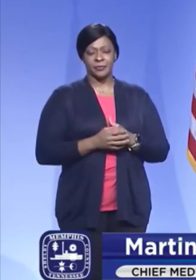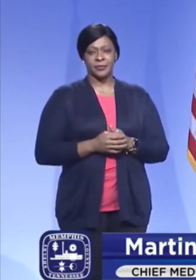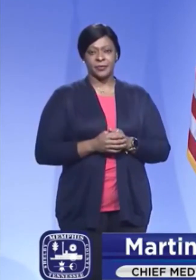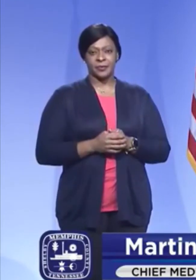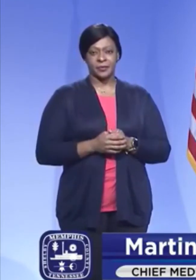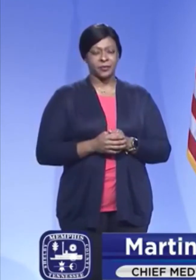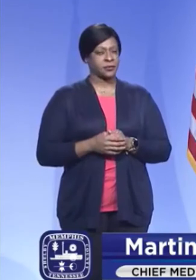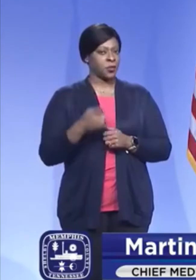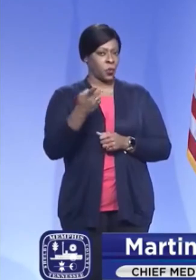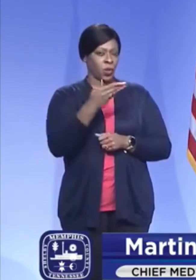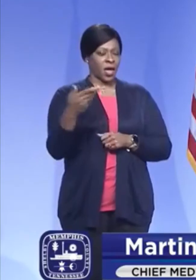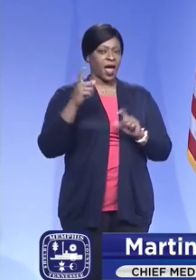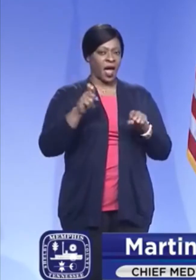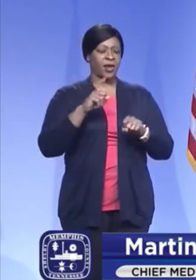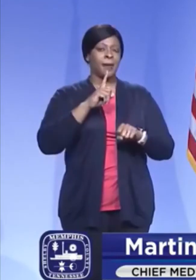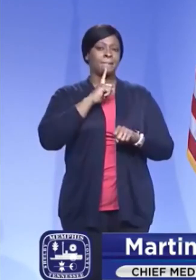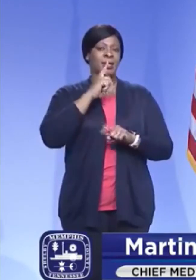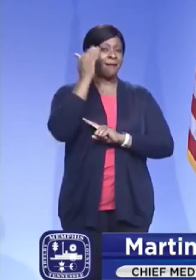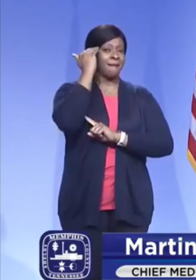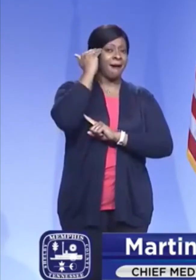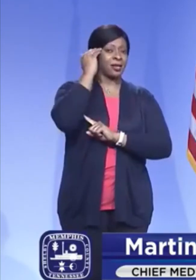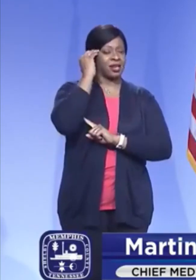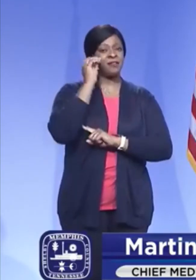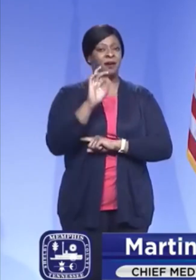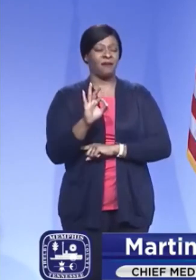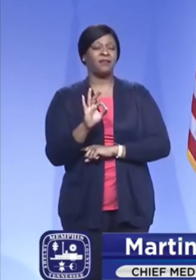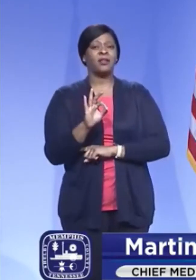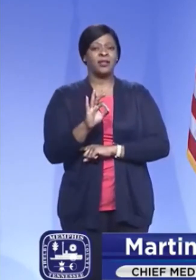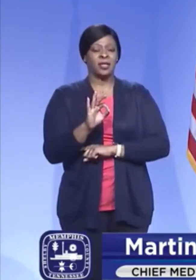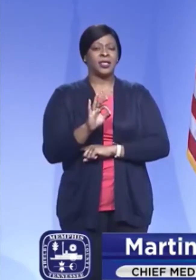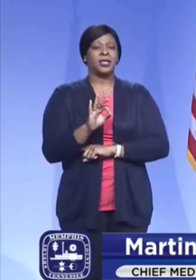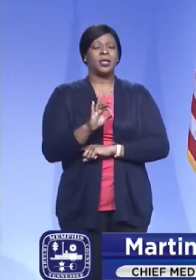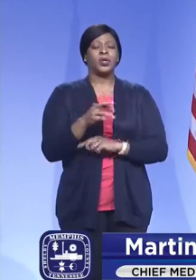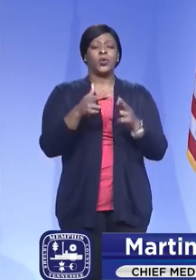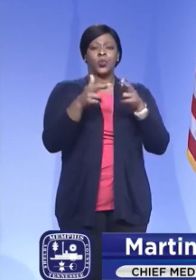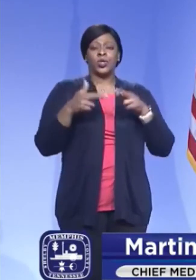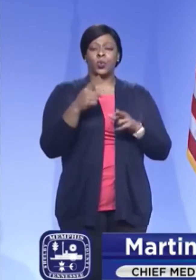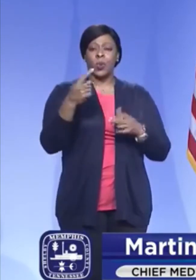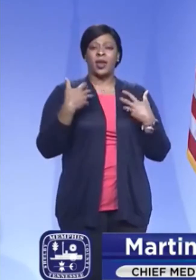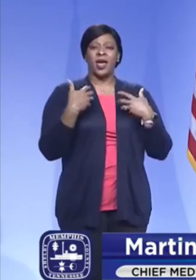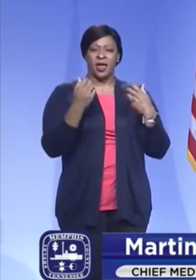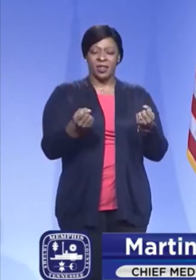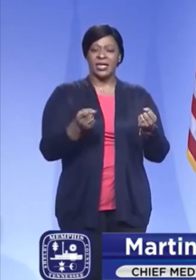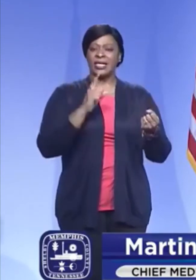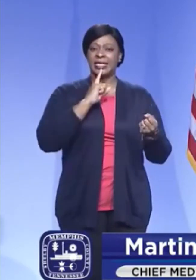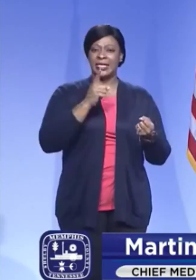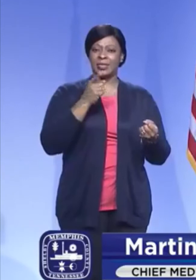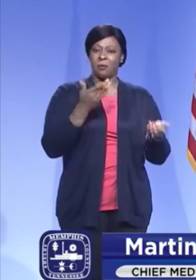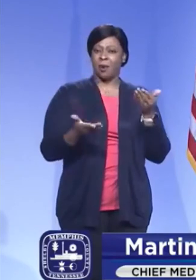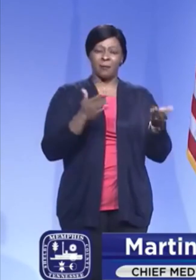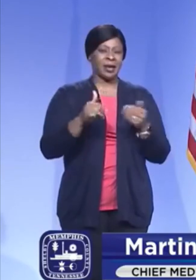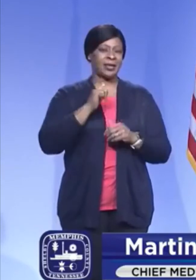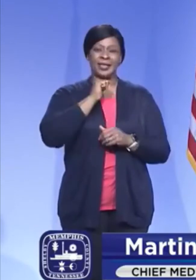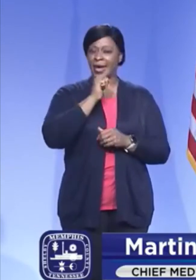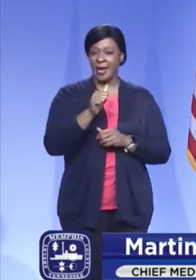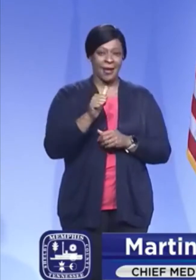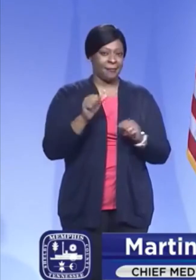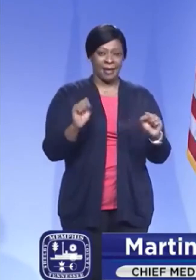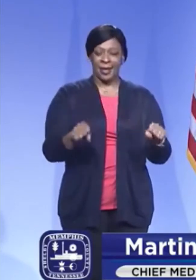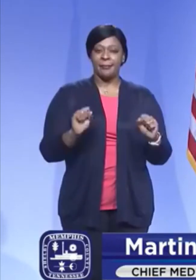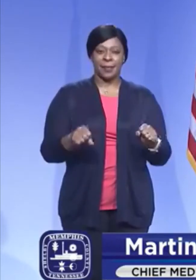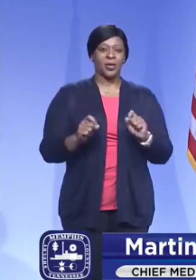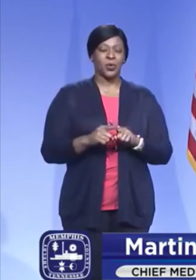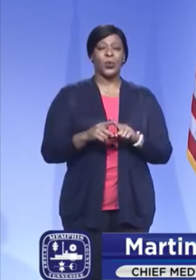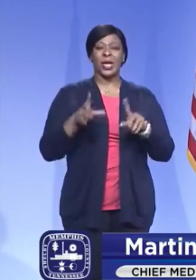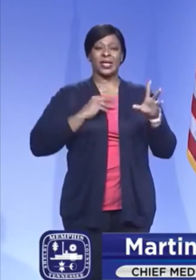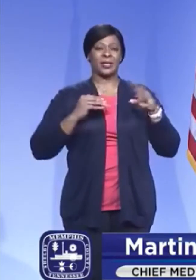The one thing we have to be cognizant of is that Regional 1 Health is probably not going to be able to take on as